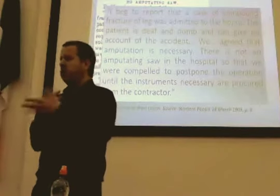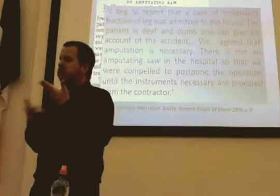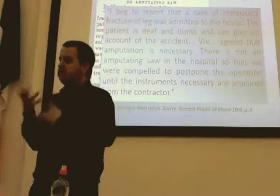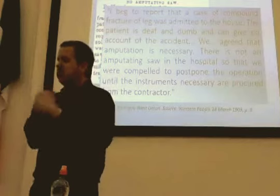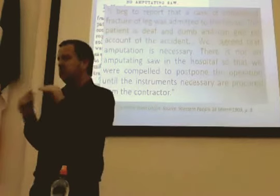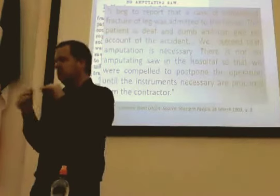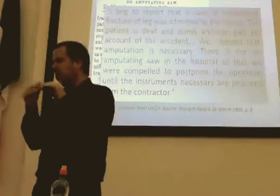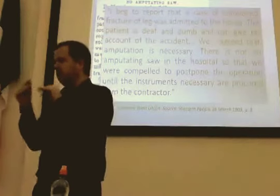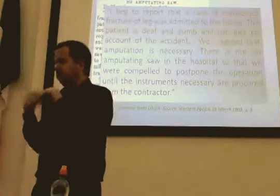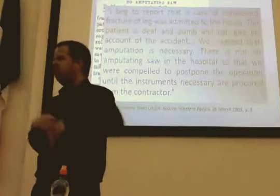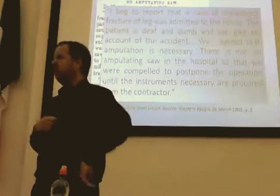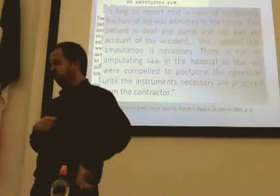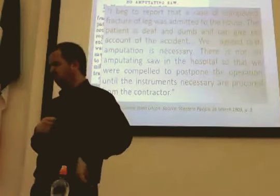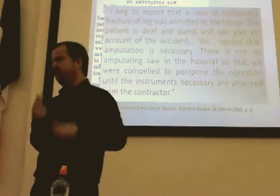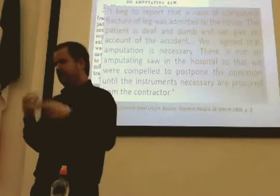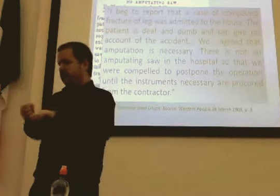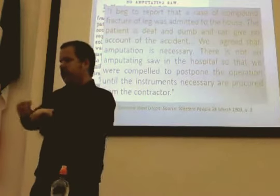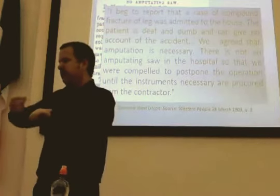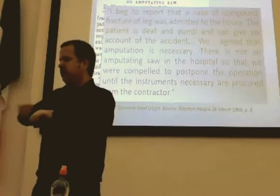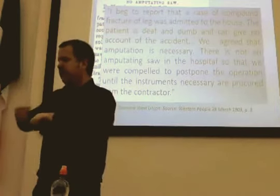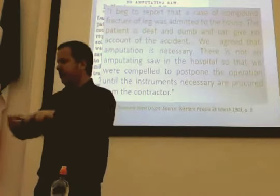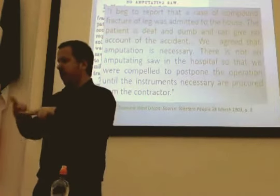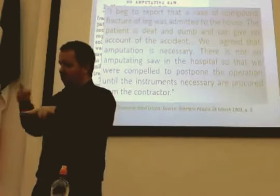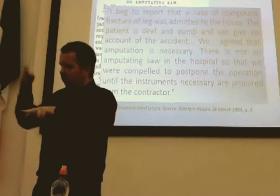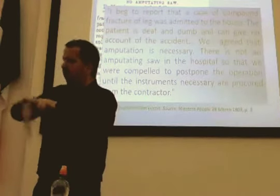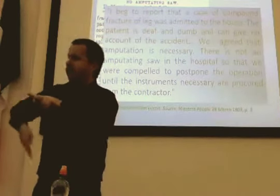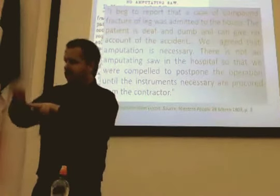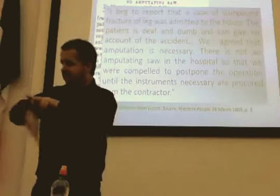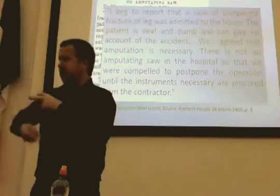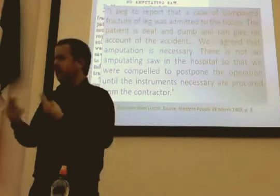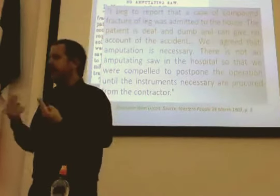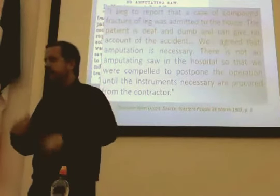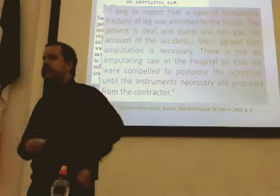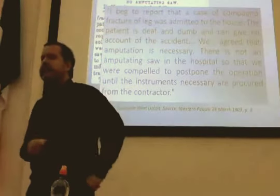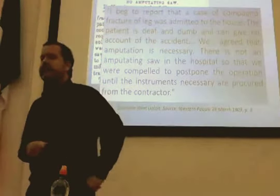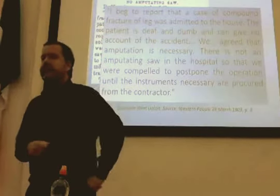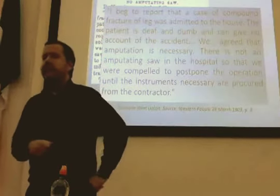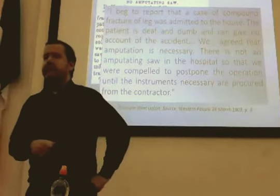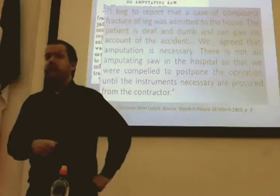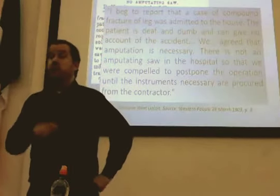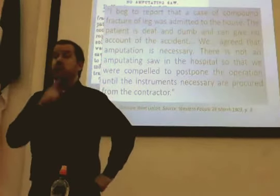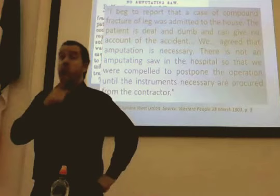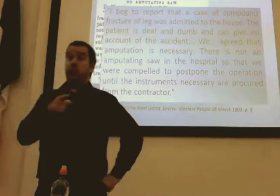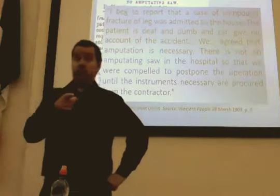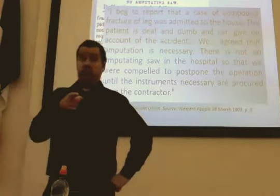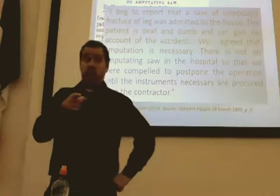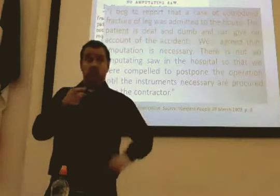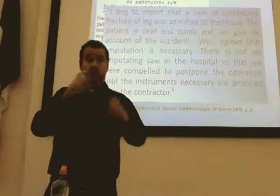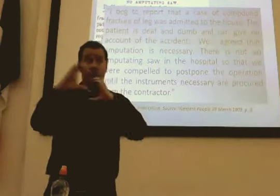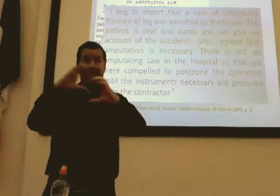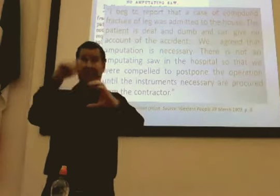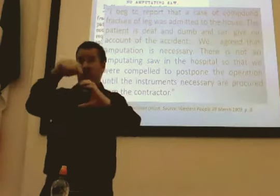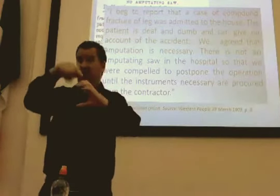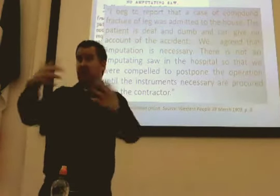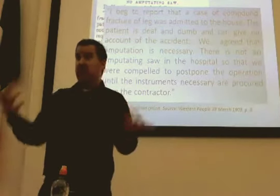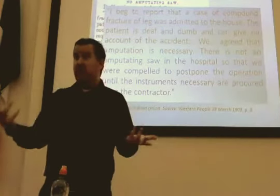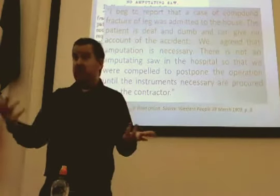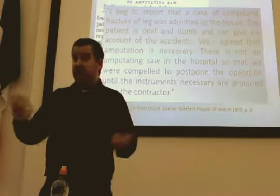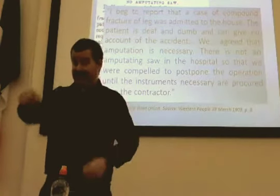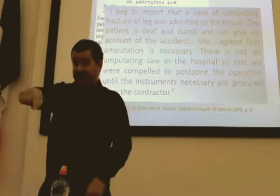occurred. And the doctors were discussing and said it needs to be amputated, the leg needs to be removed. But they weren't